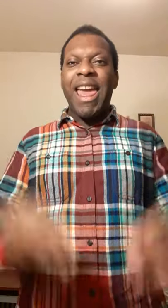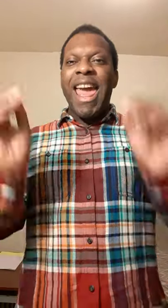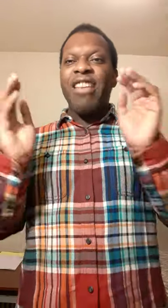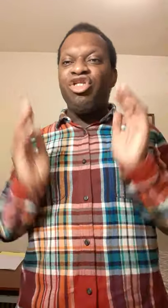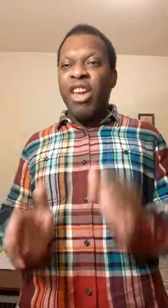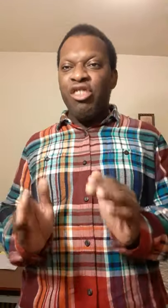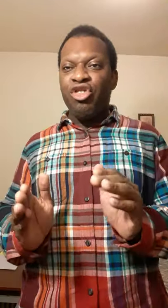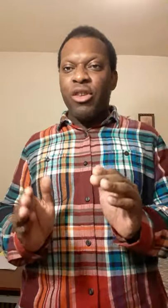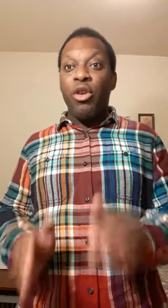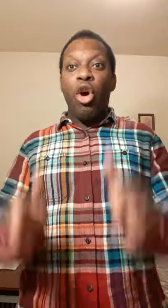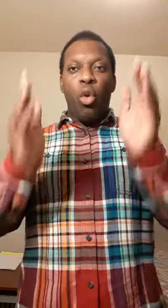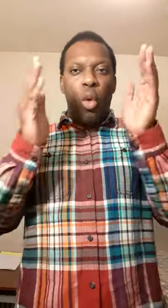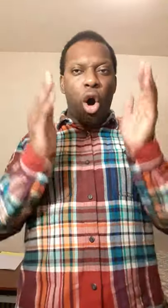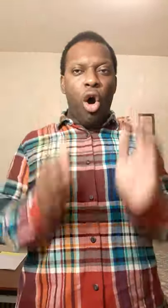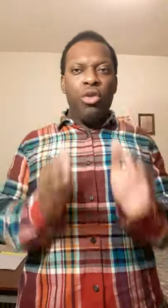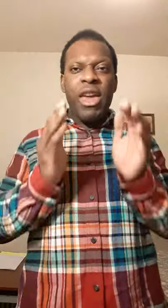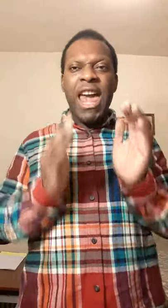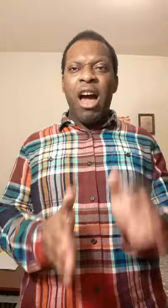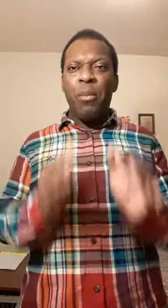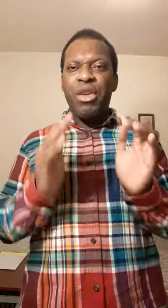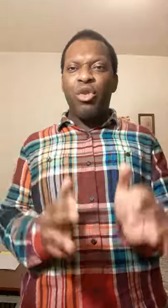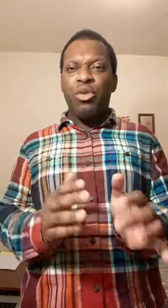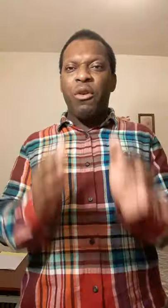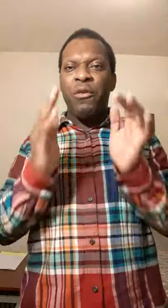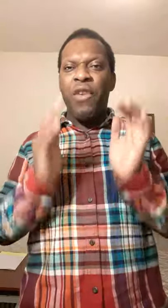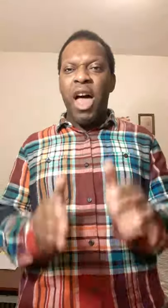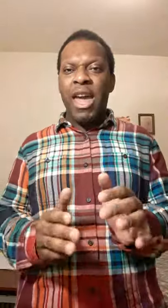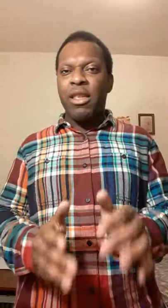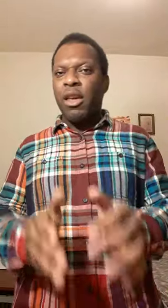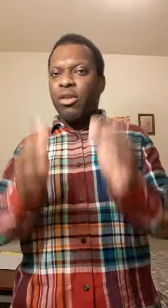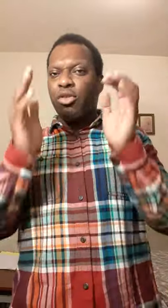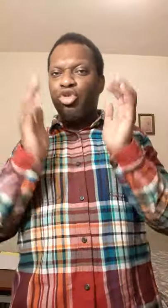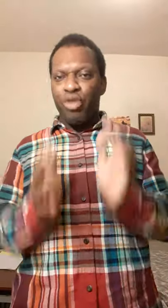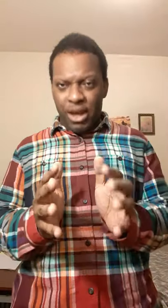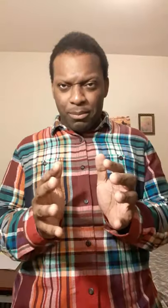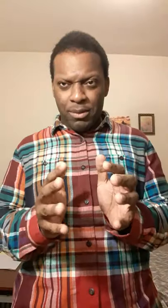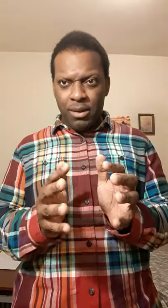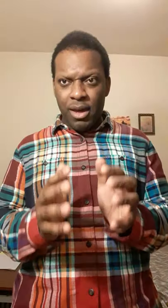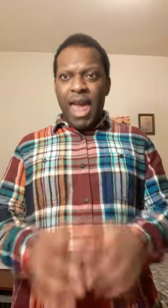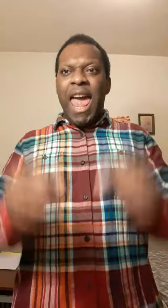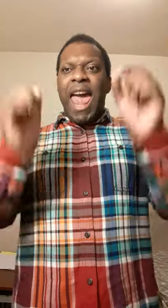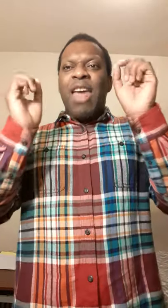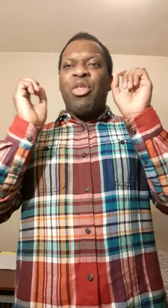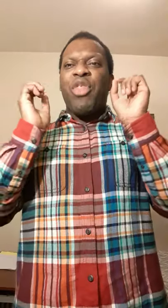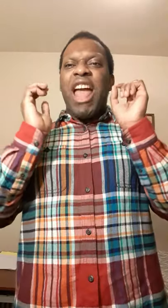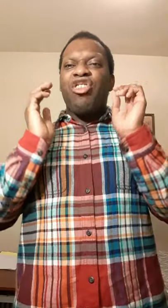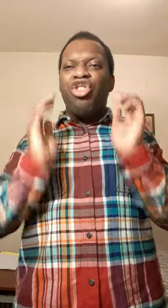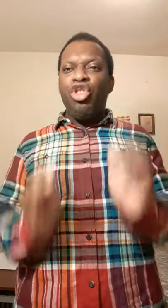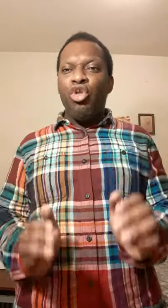and changes will only help you to find the dreams that you